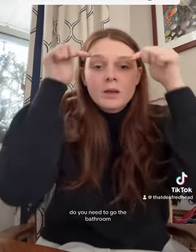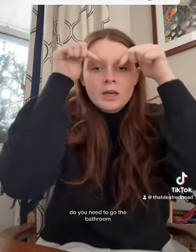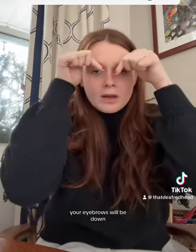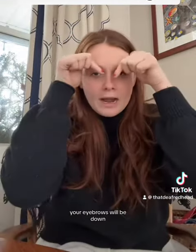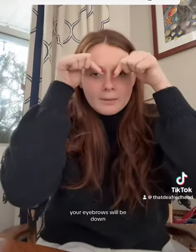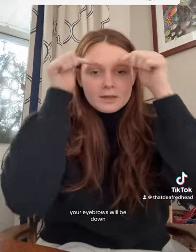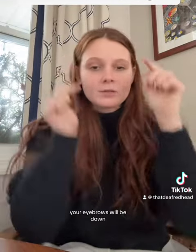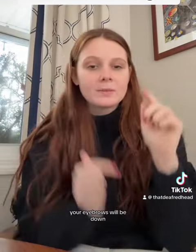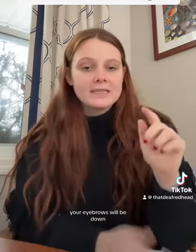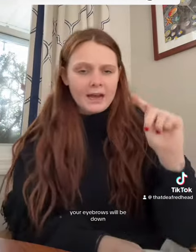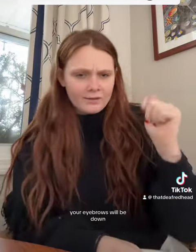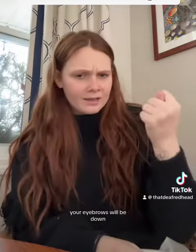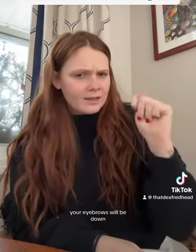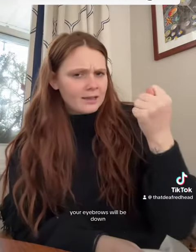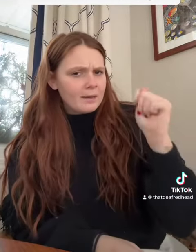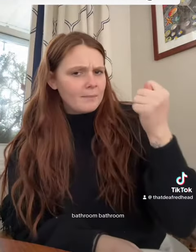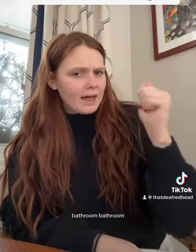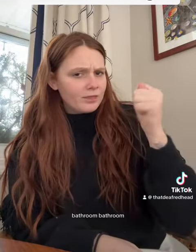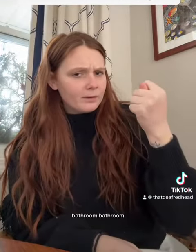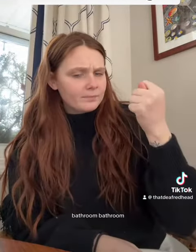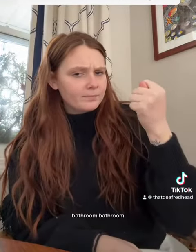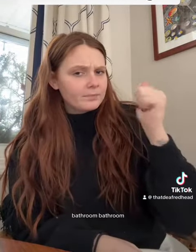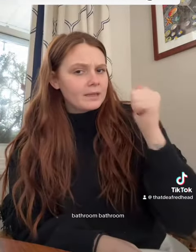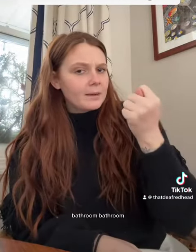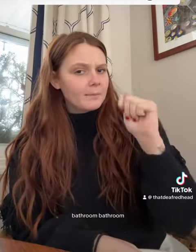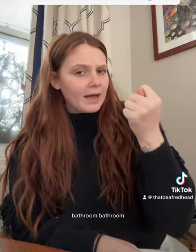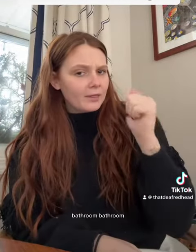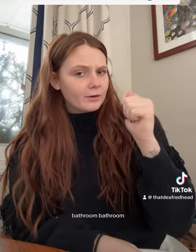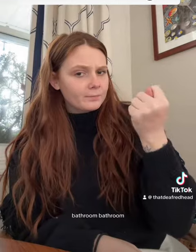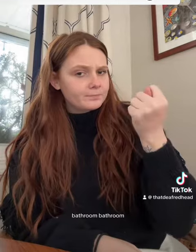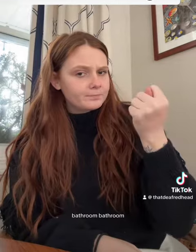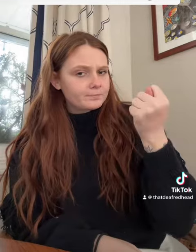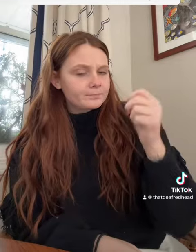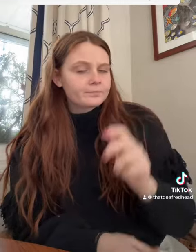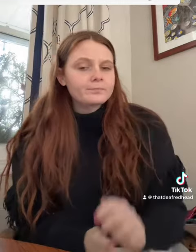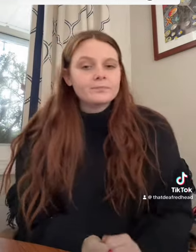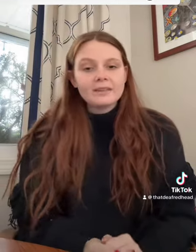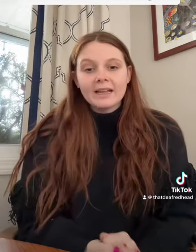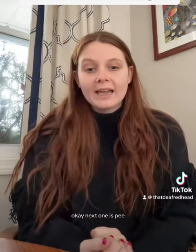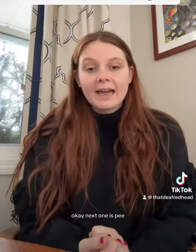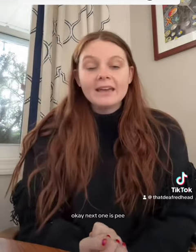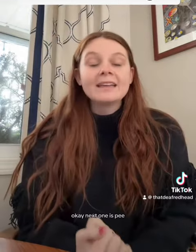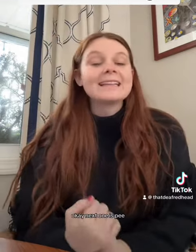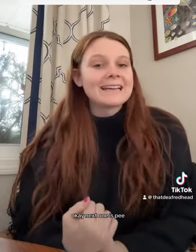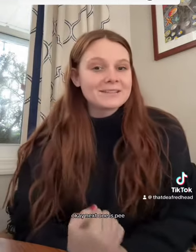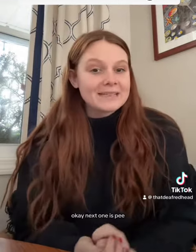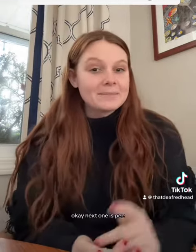Your eyebrows will be down. Bathroom. Bathroom. Okay, next one is